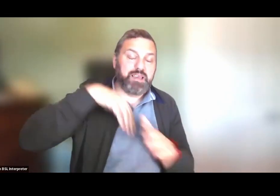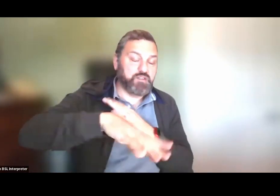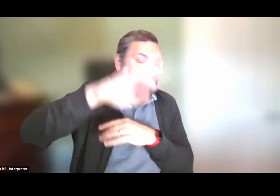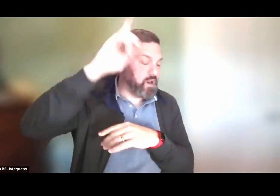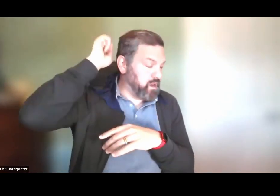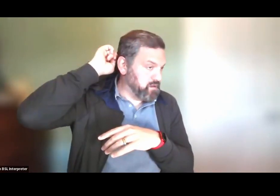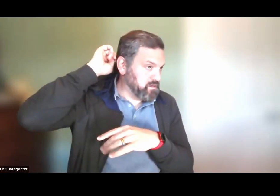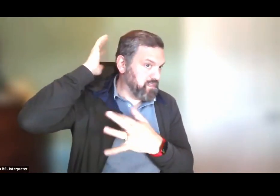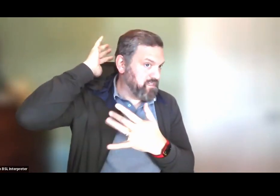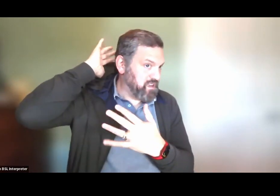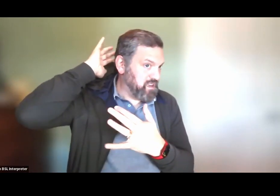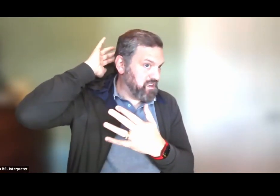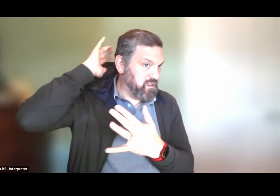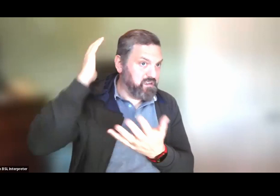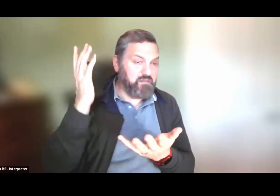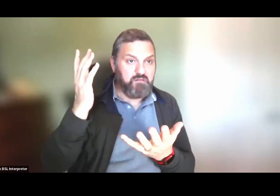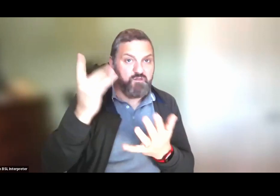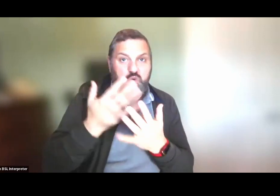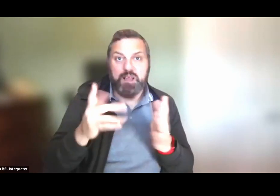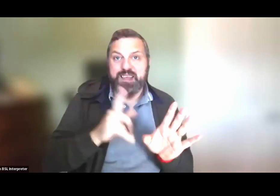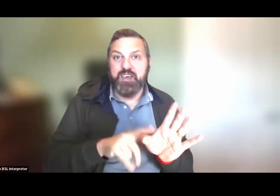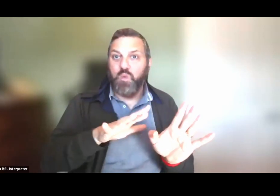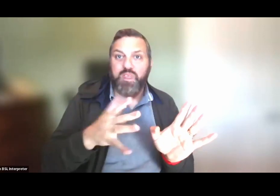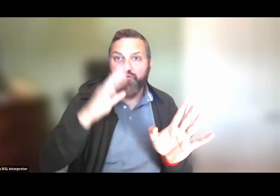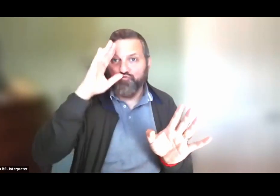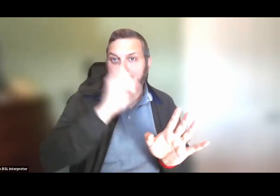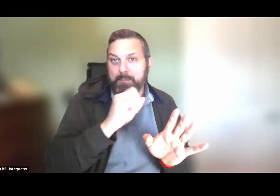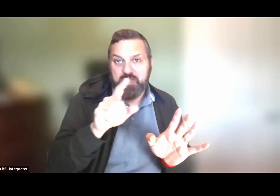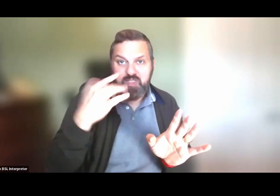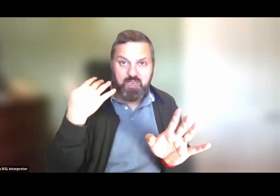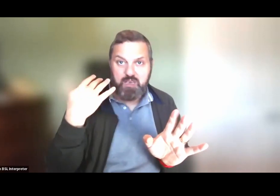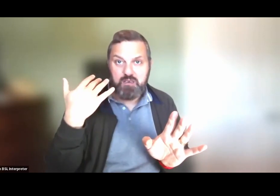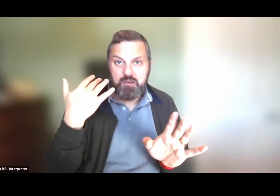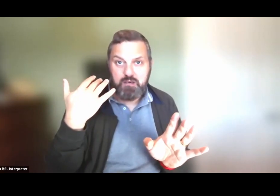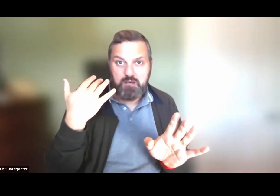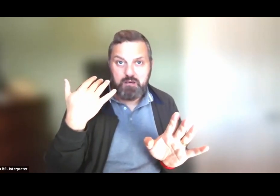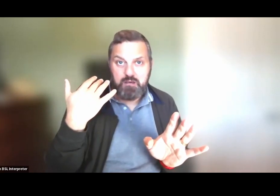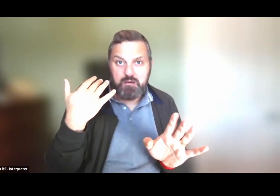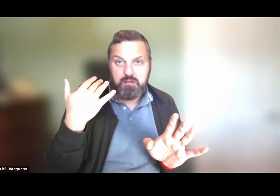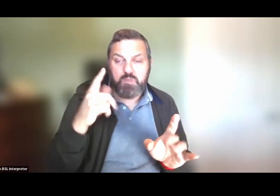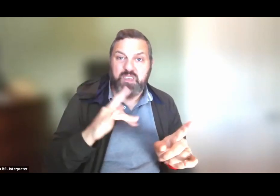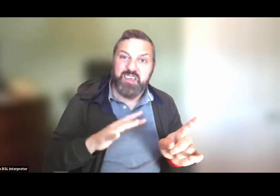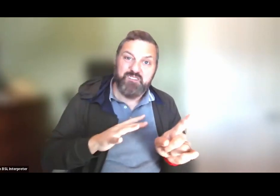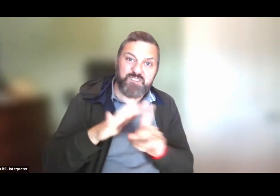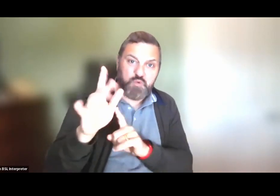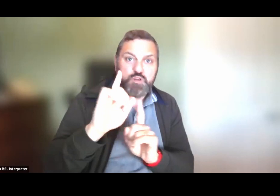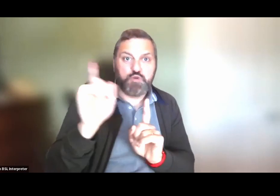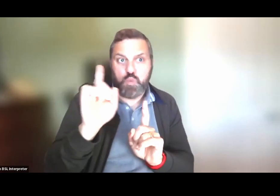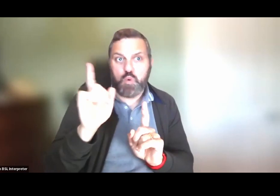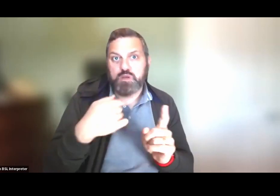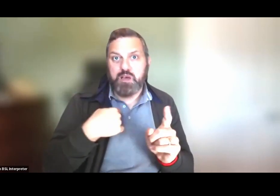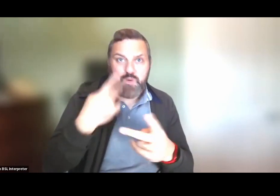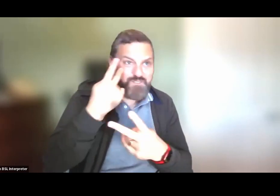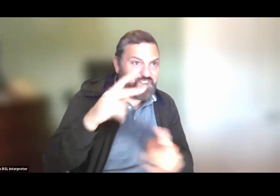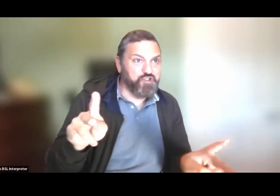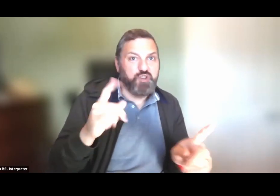head and sit there literally for decades without us remembering they're there. But they are, and they shape what we put at the center of our vision and what